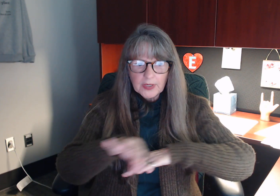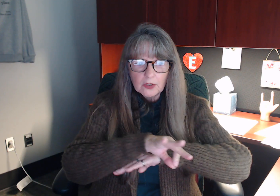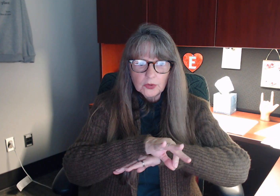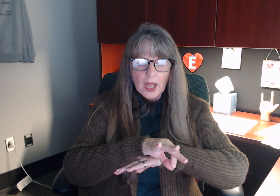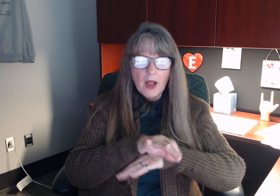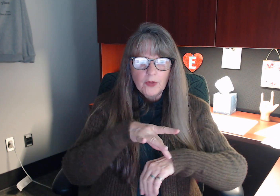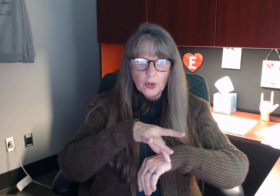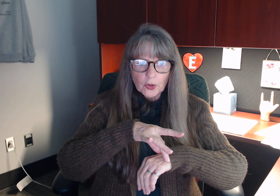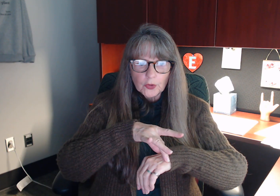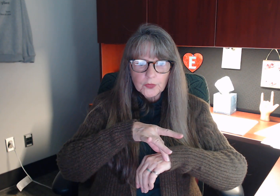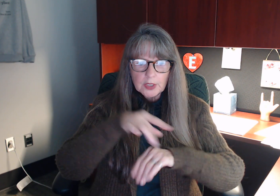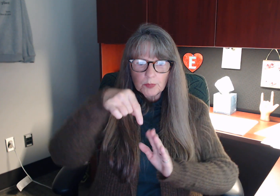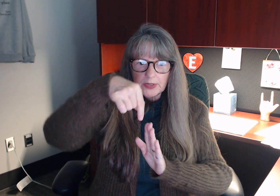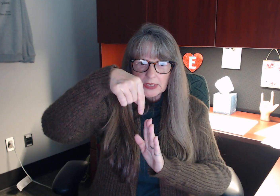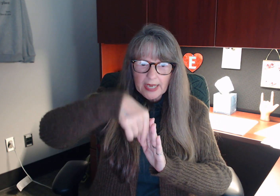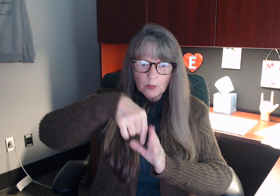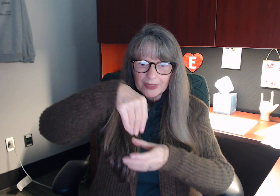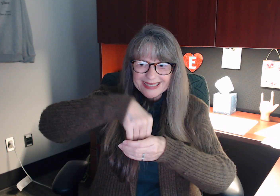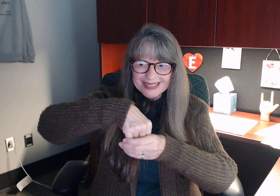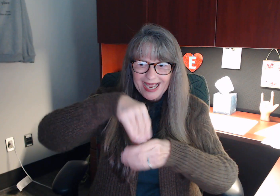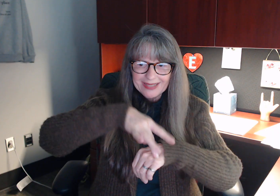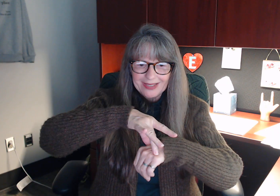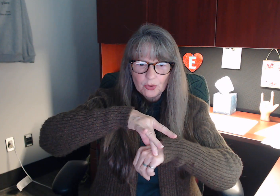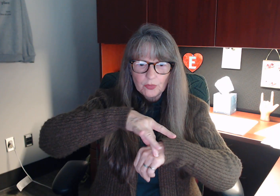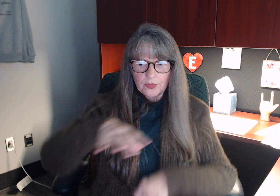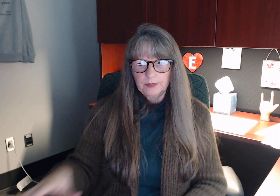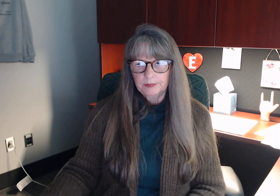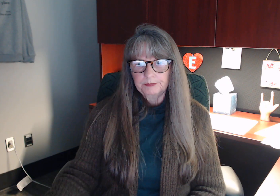field of the Earth is pointing downward inside the Earth.